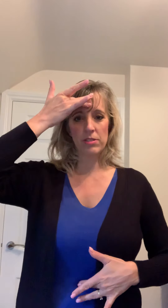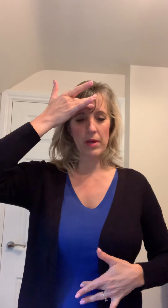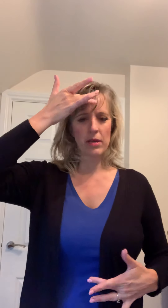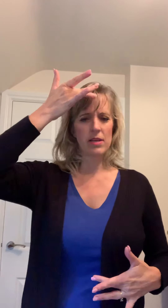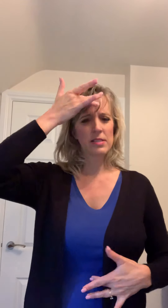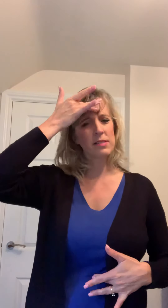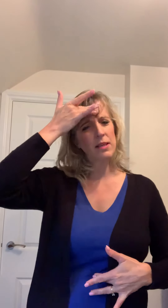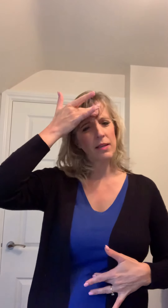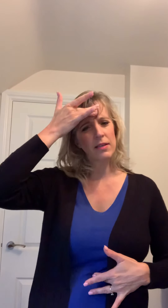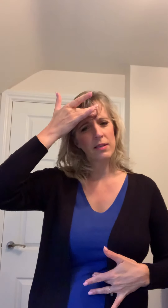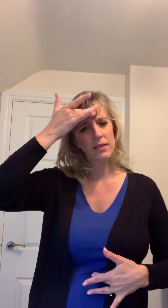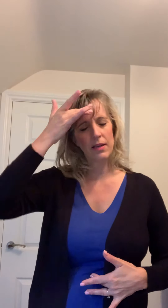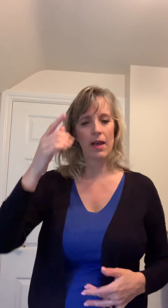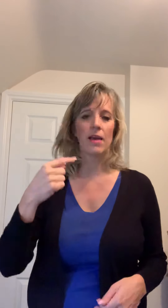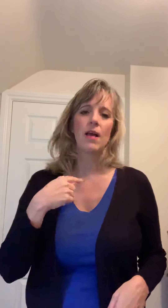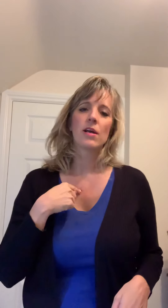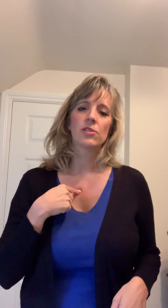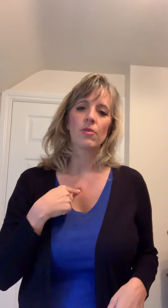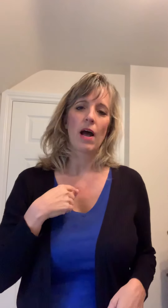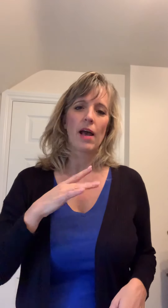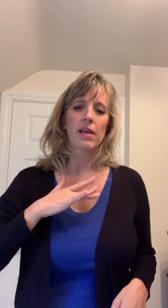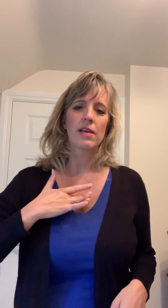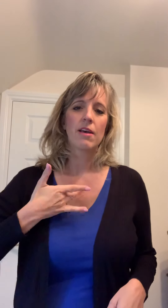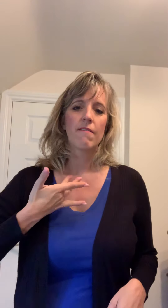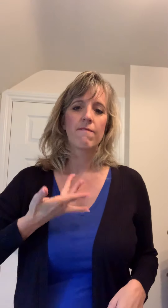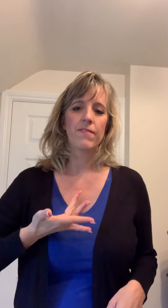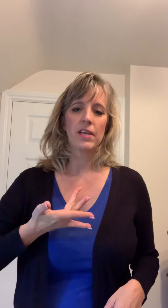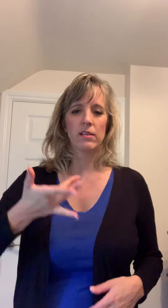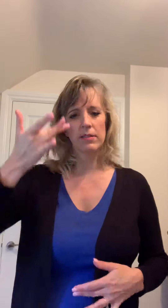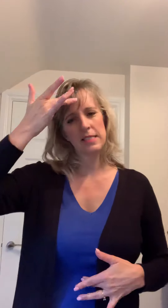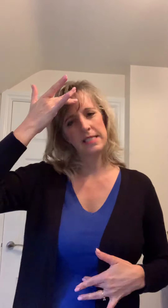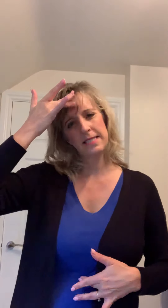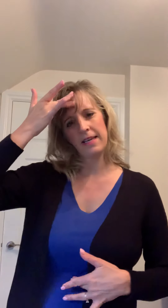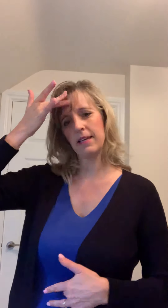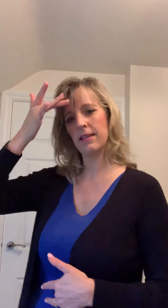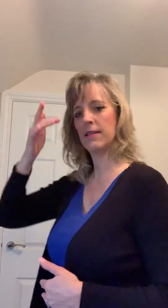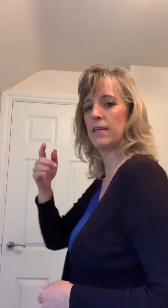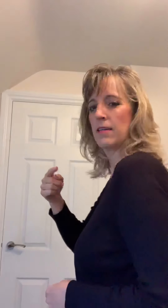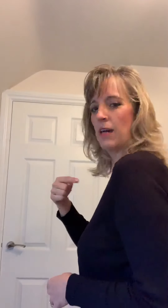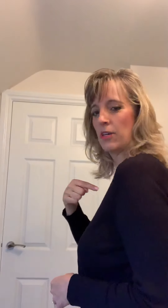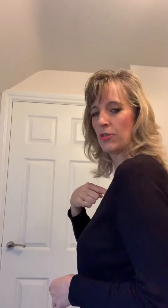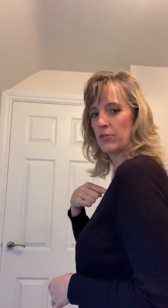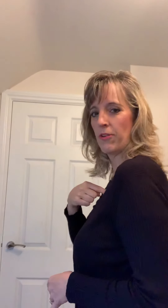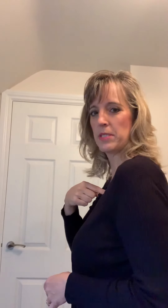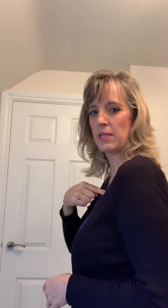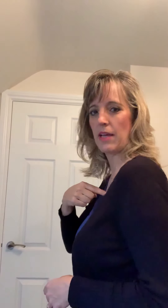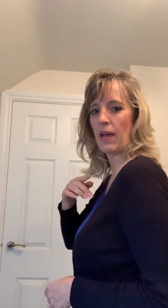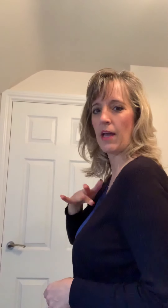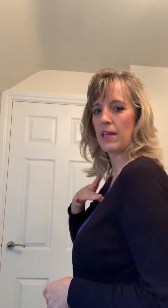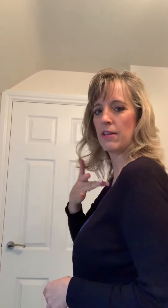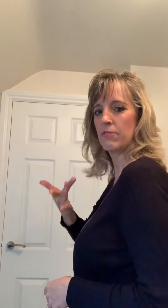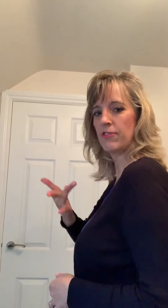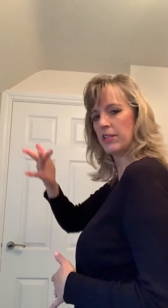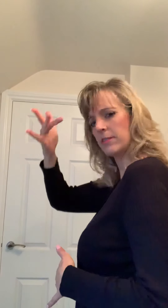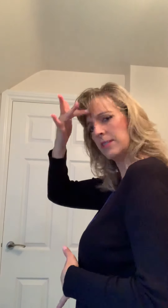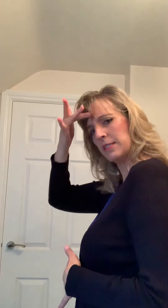stomach. Sick, okay? So I feel sick. I'll show it from the side. I feel